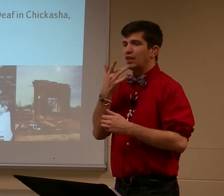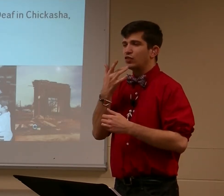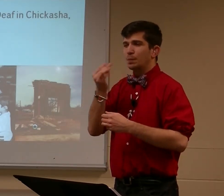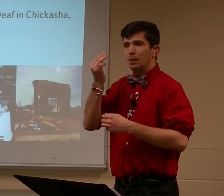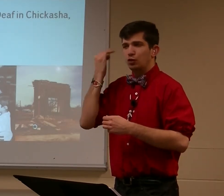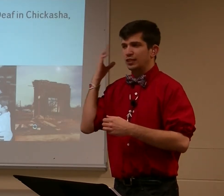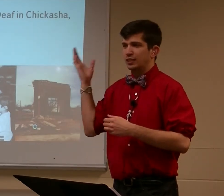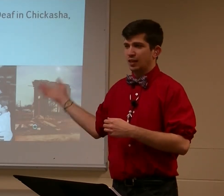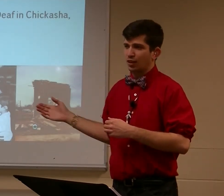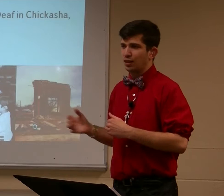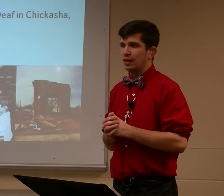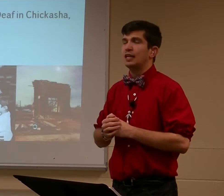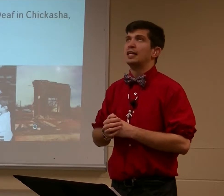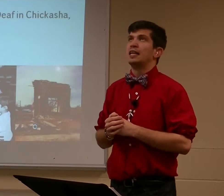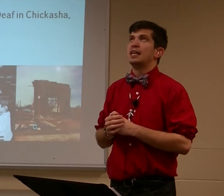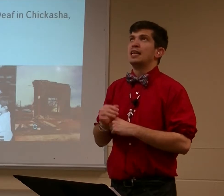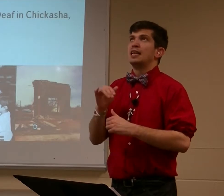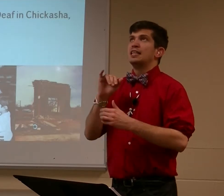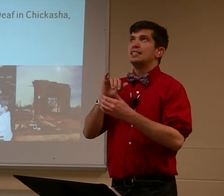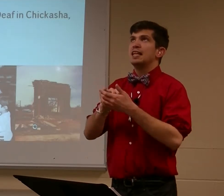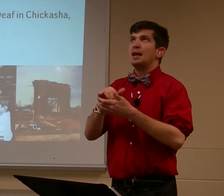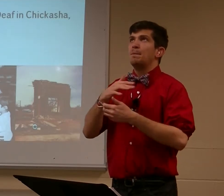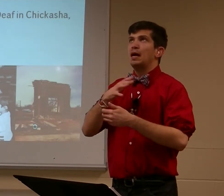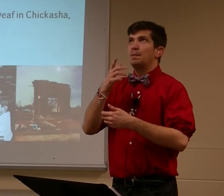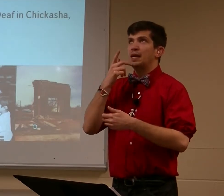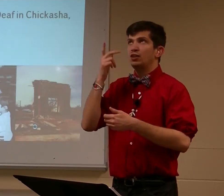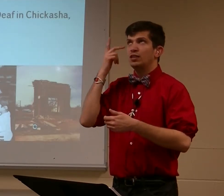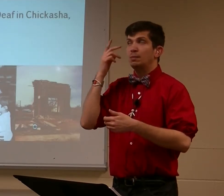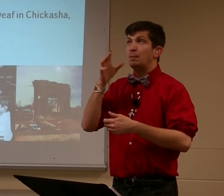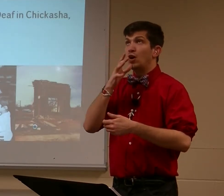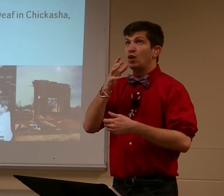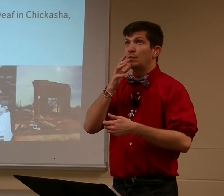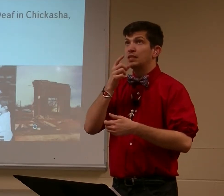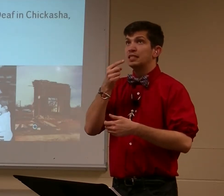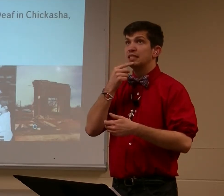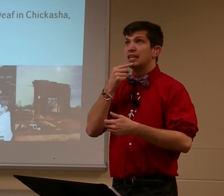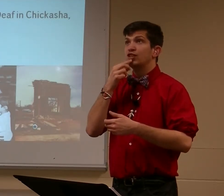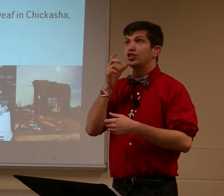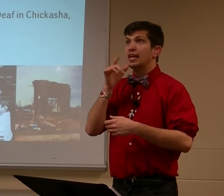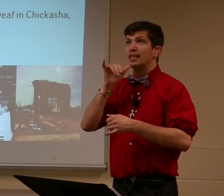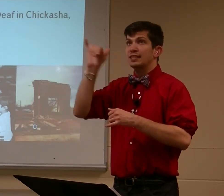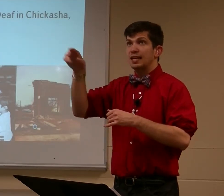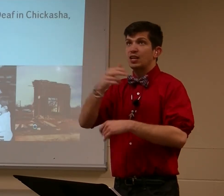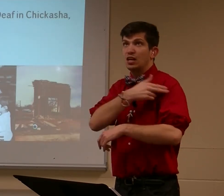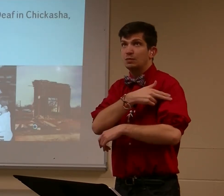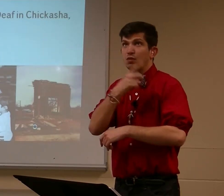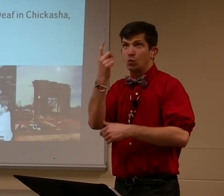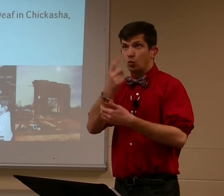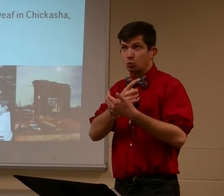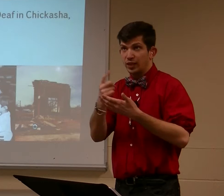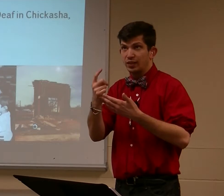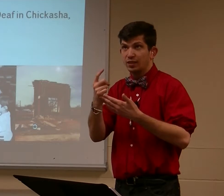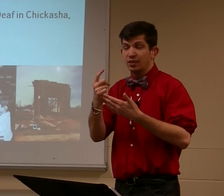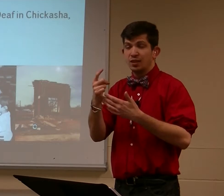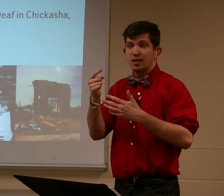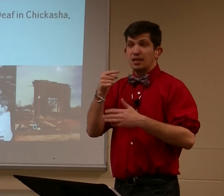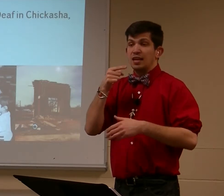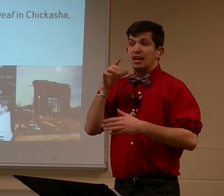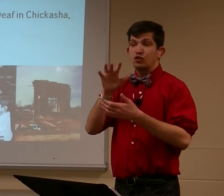favorite memories there is that my mom said she had to stay at a hospital for 1 week. And the